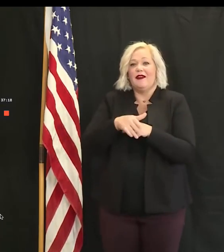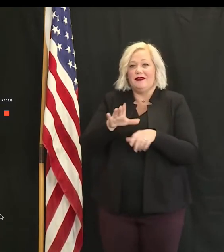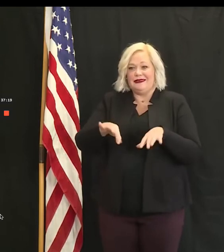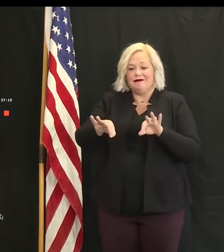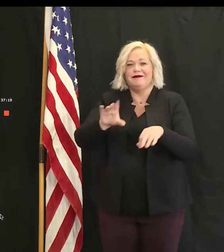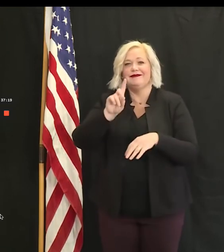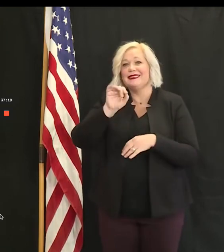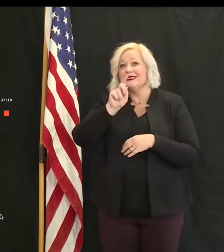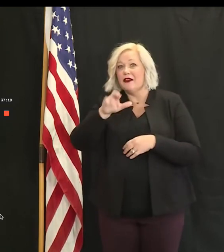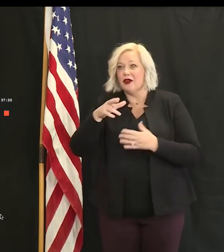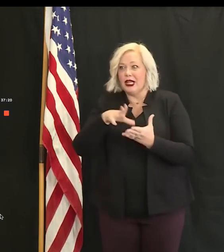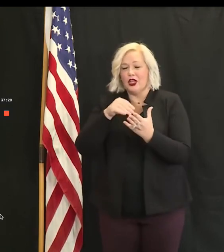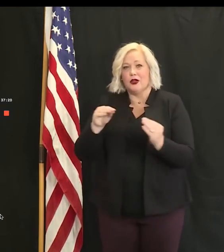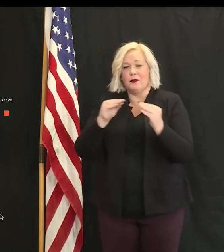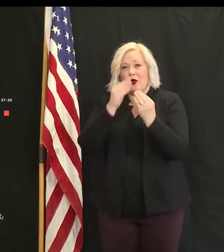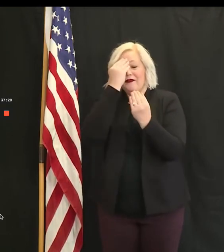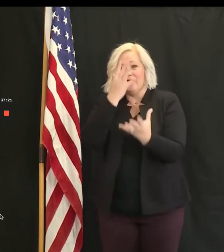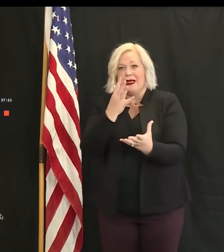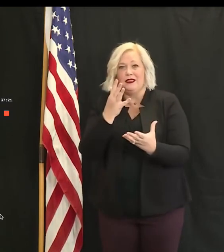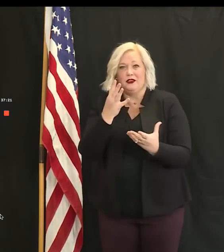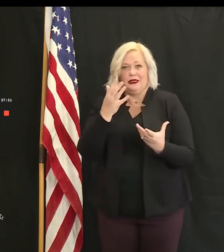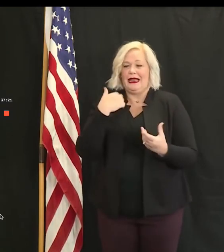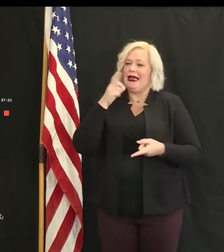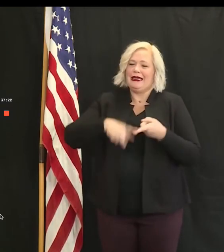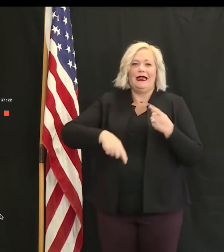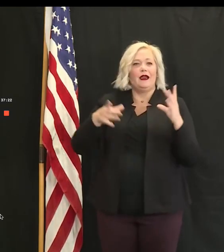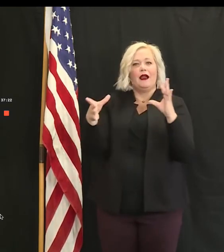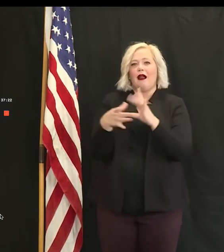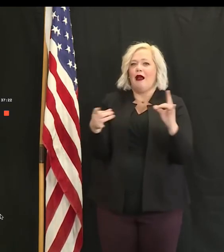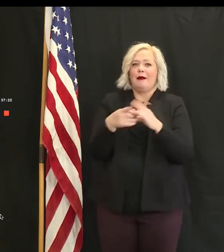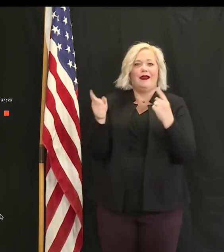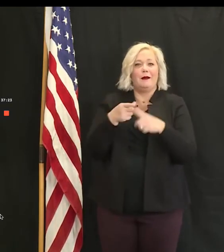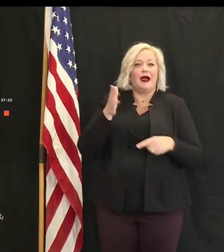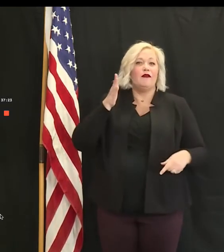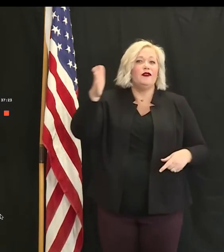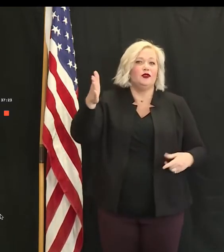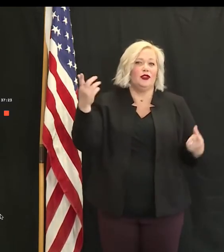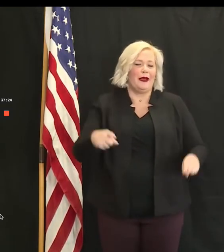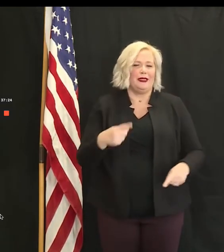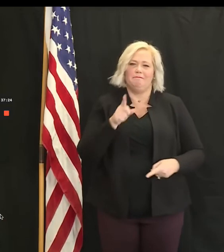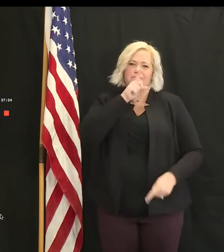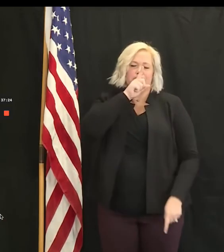and I'm not going to comment at this time about any potentialities that may happen in this case down the road.